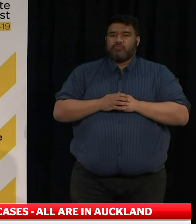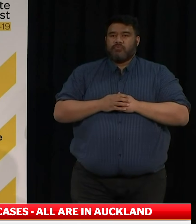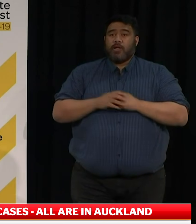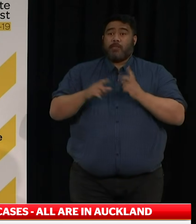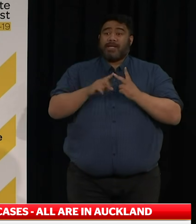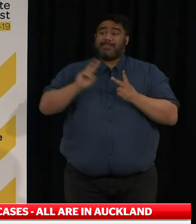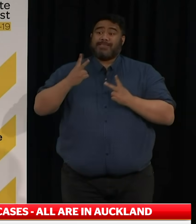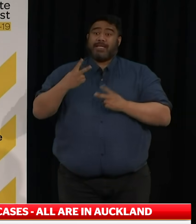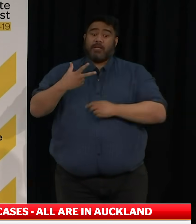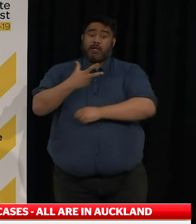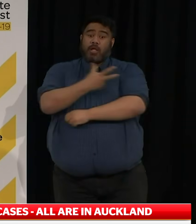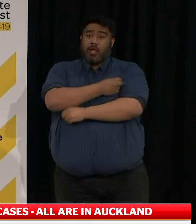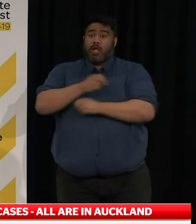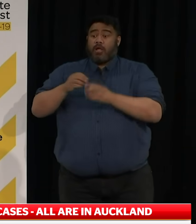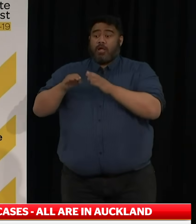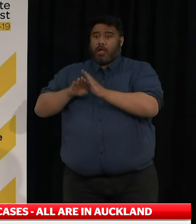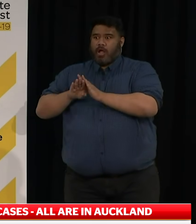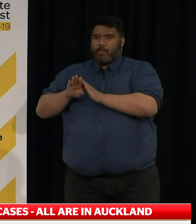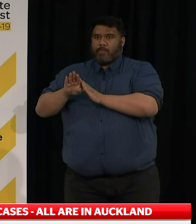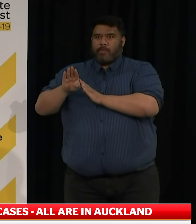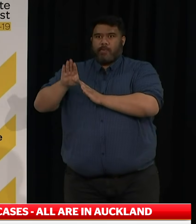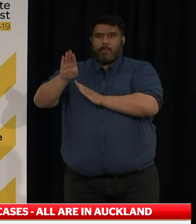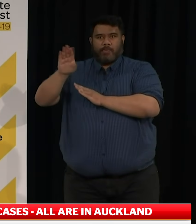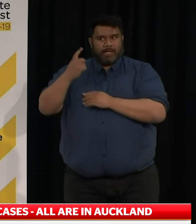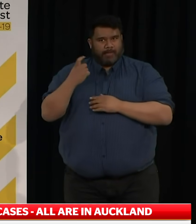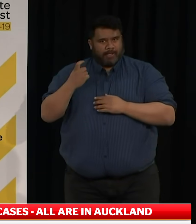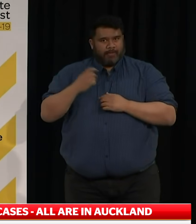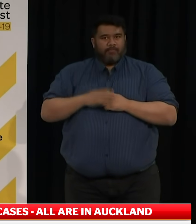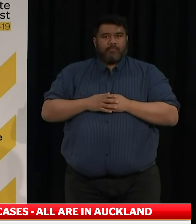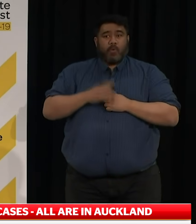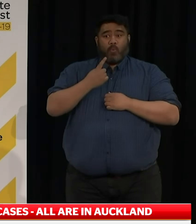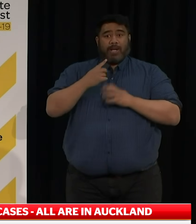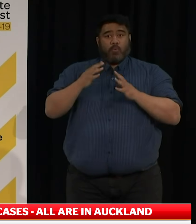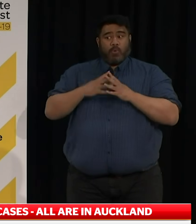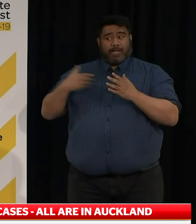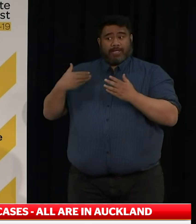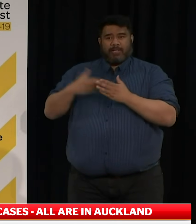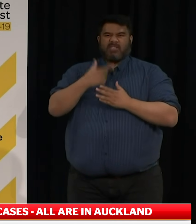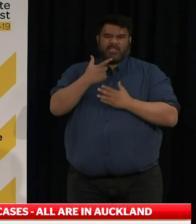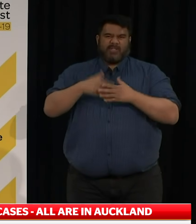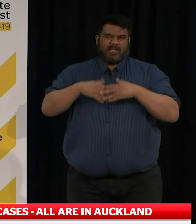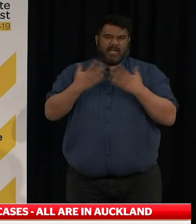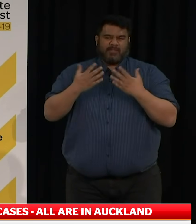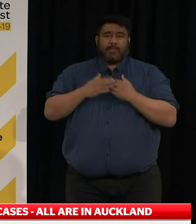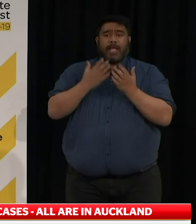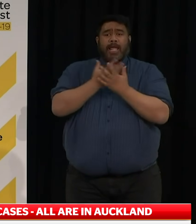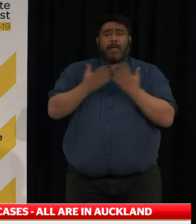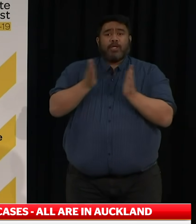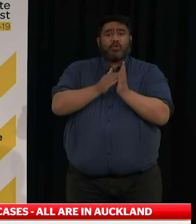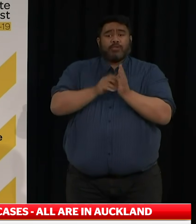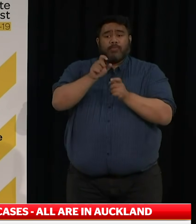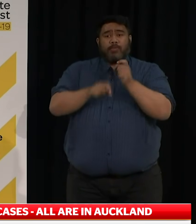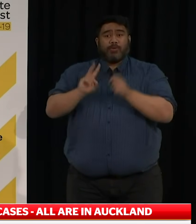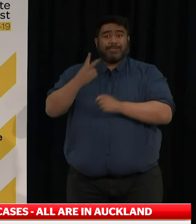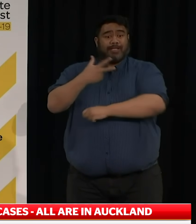in second doses and consequently full vaccination. In the last 7 days, the number of Kiwis that have had their second